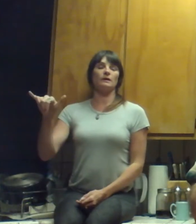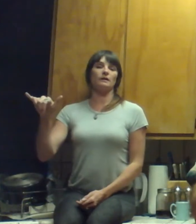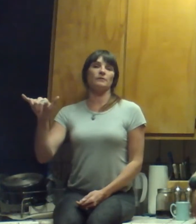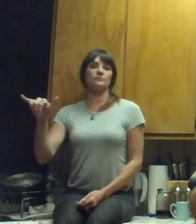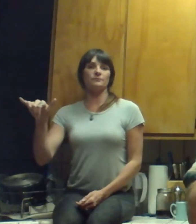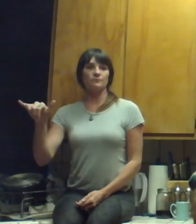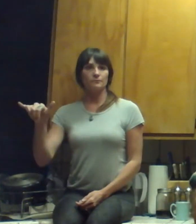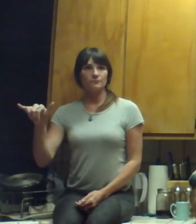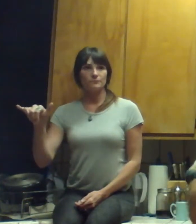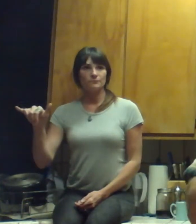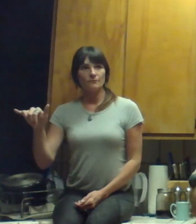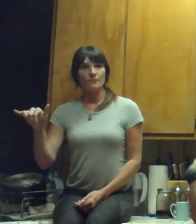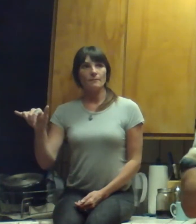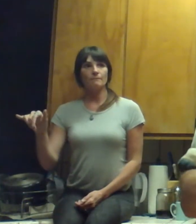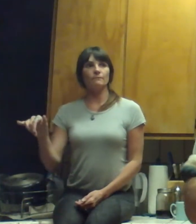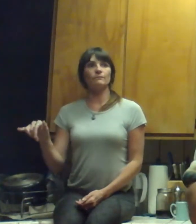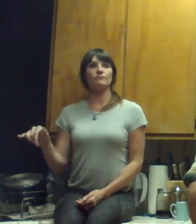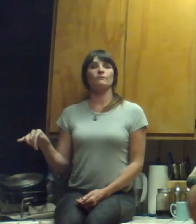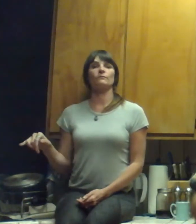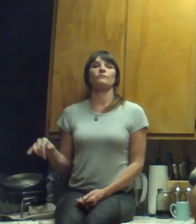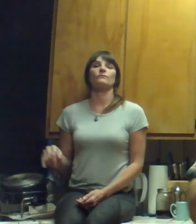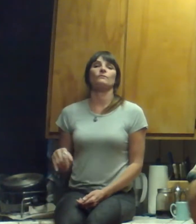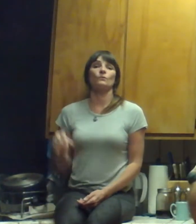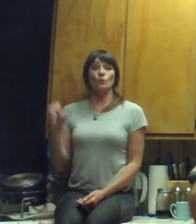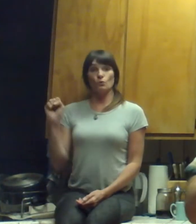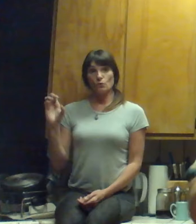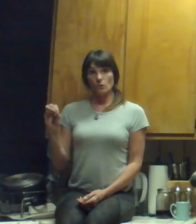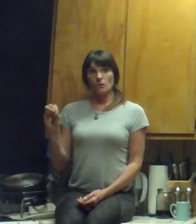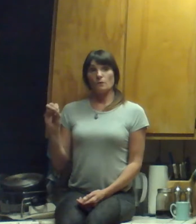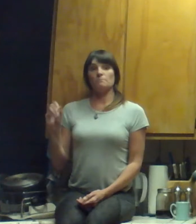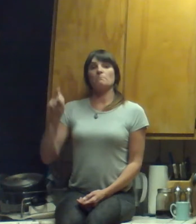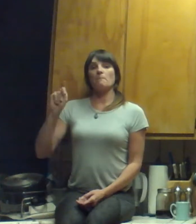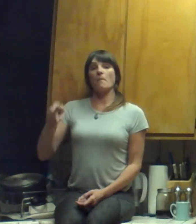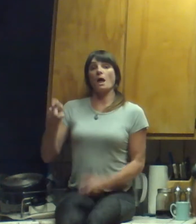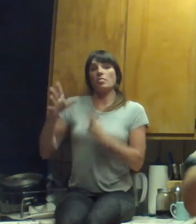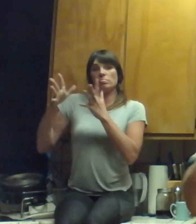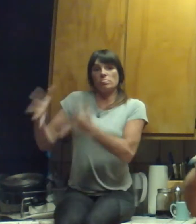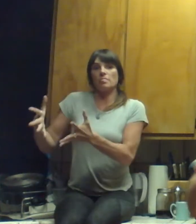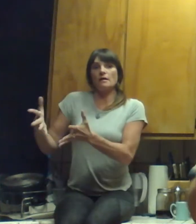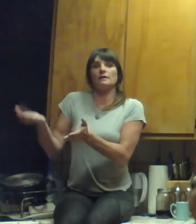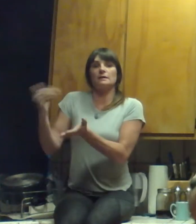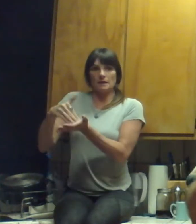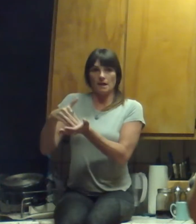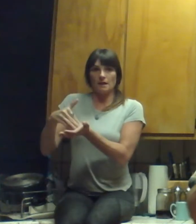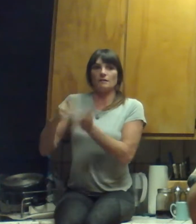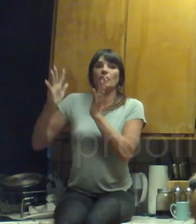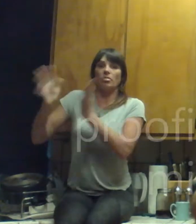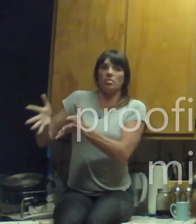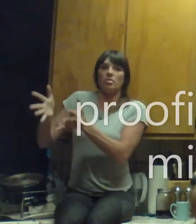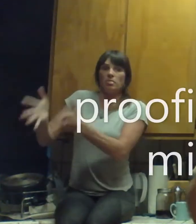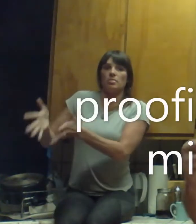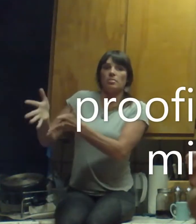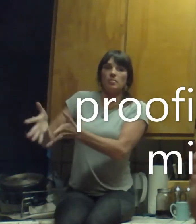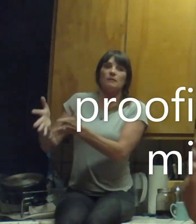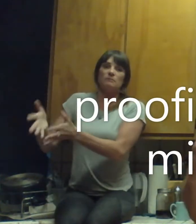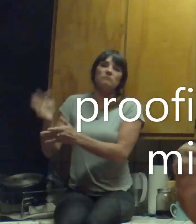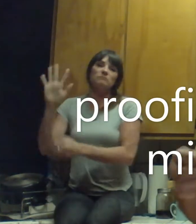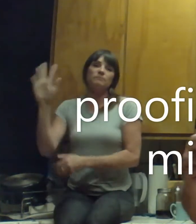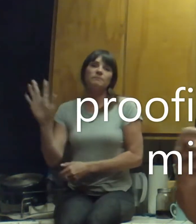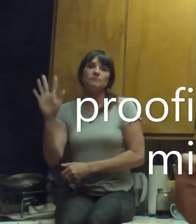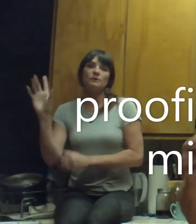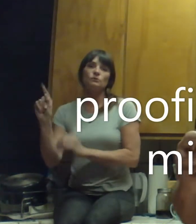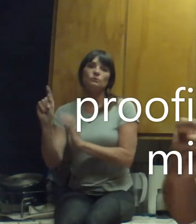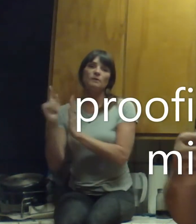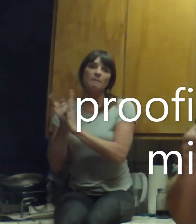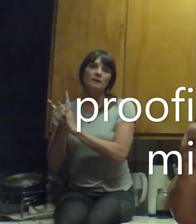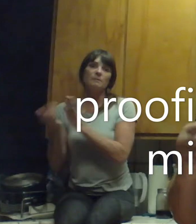just so I can let them sit. We're gonna make these and let them sit for a little bit longer, another 20 minutes,